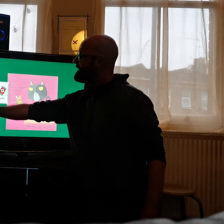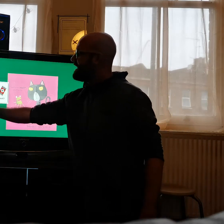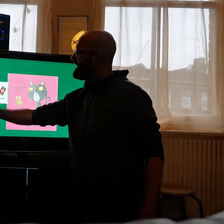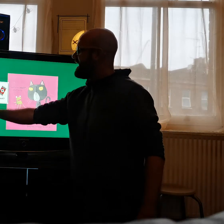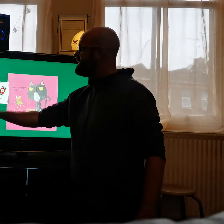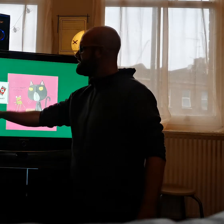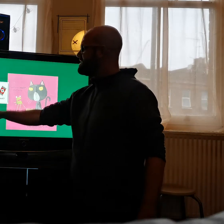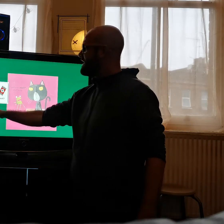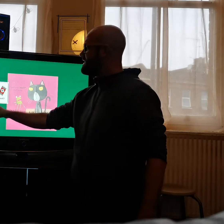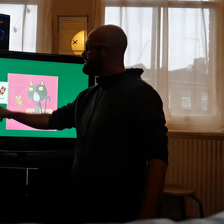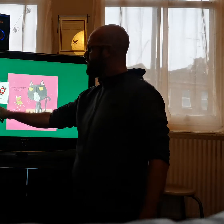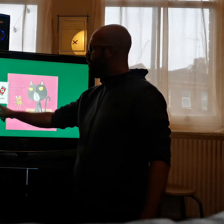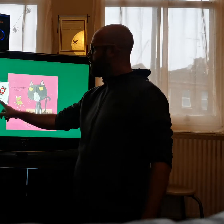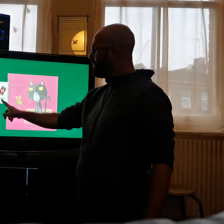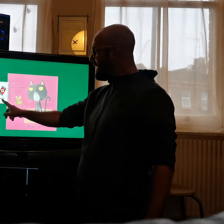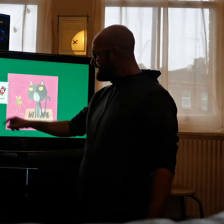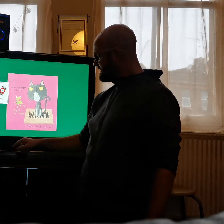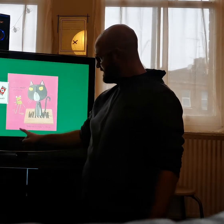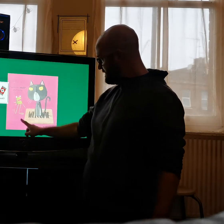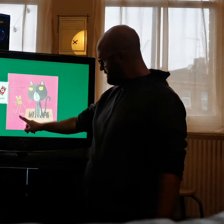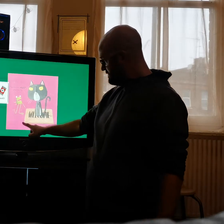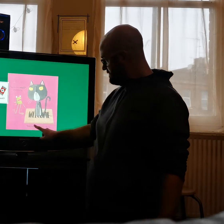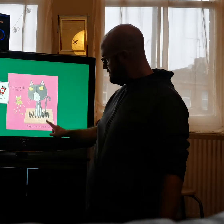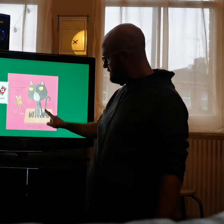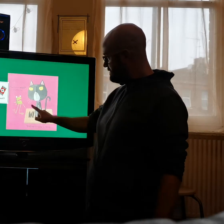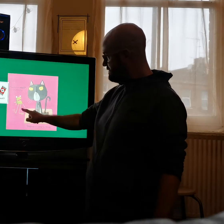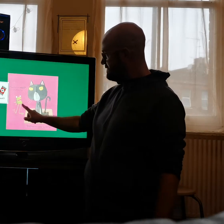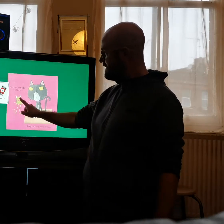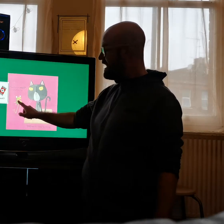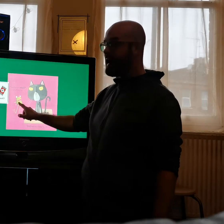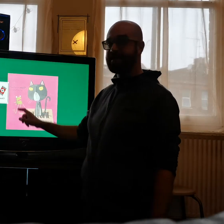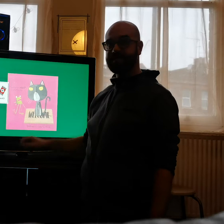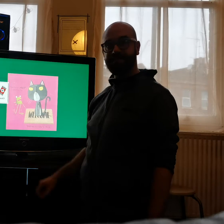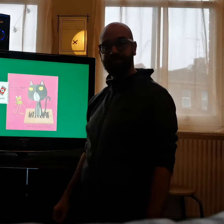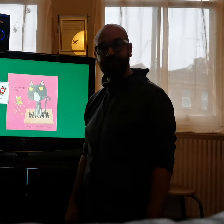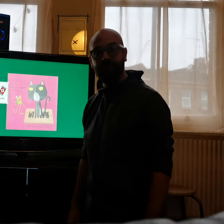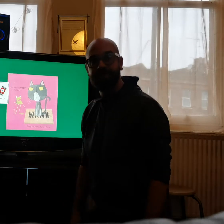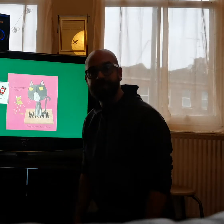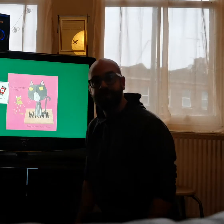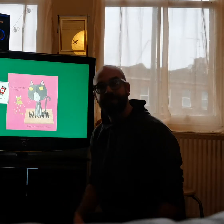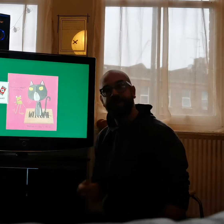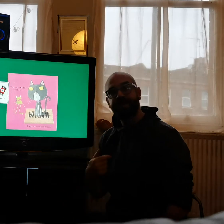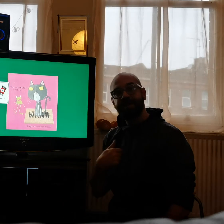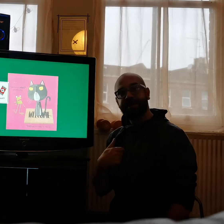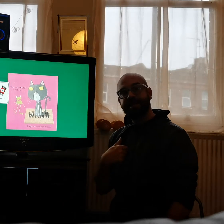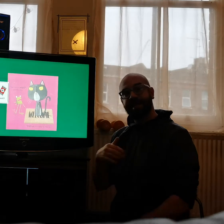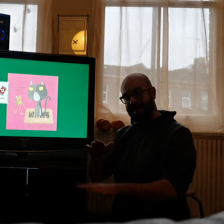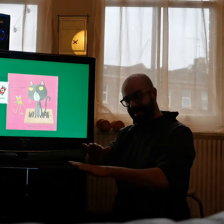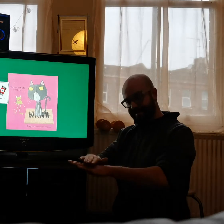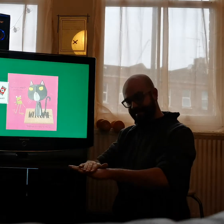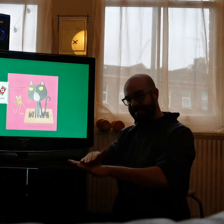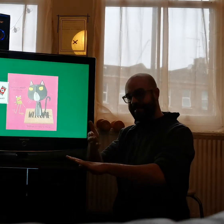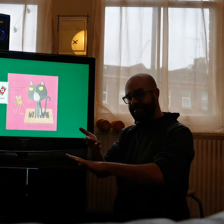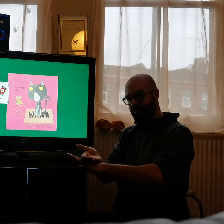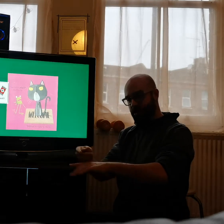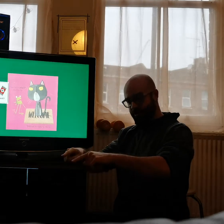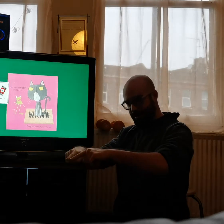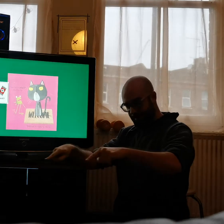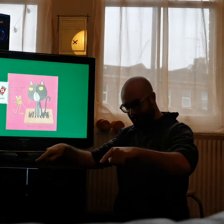Can I sit on mat? Asked the frog. Can I sit on